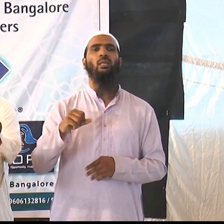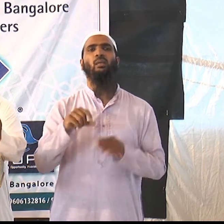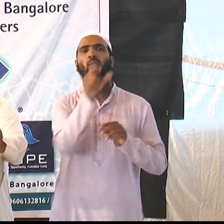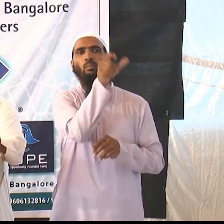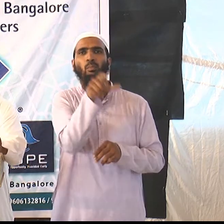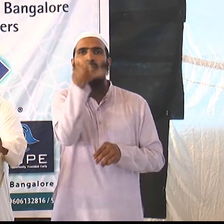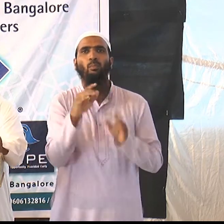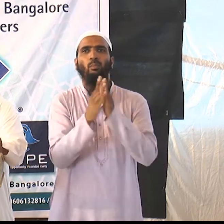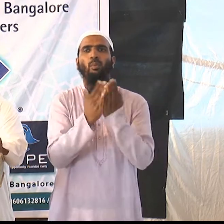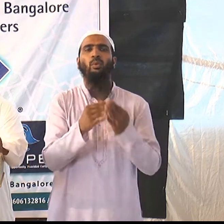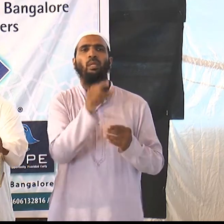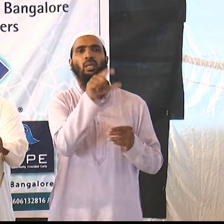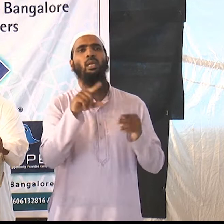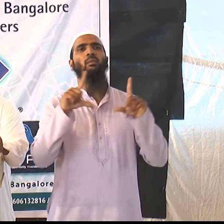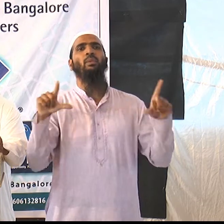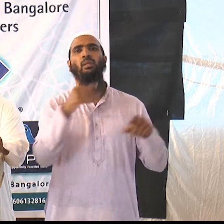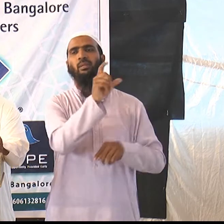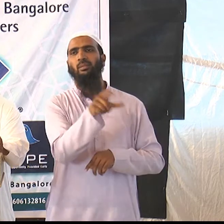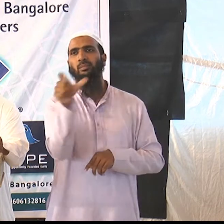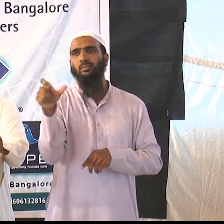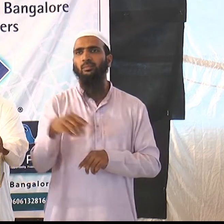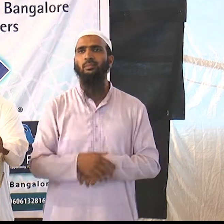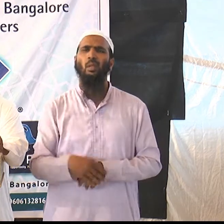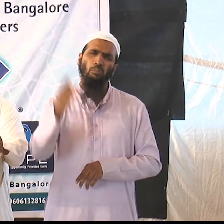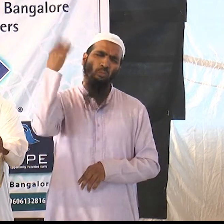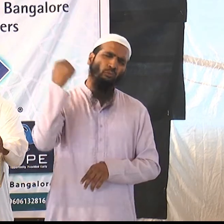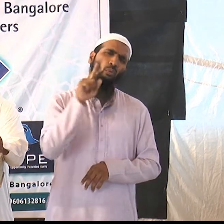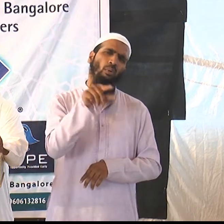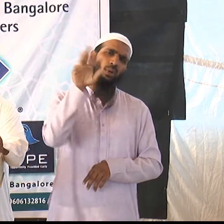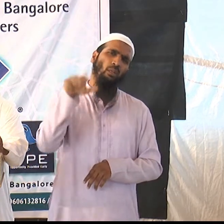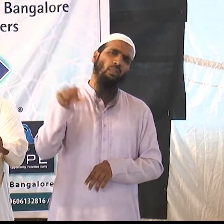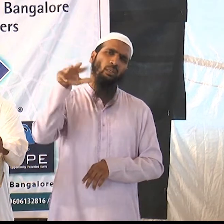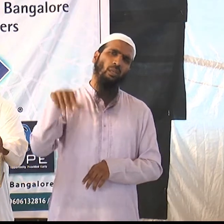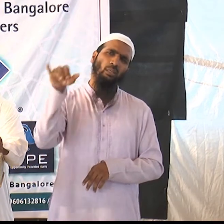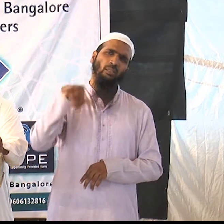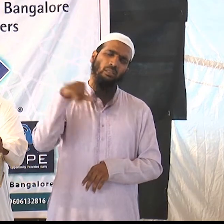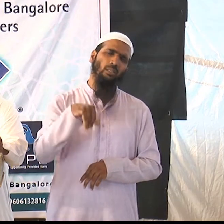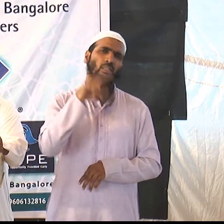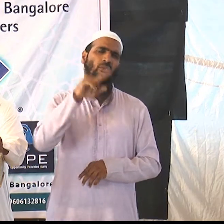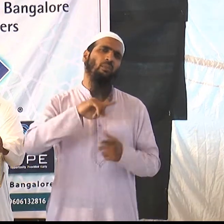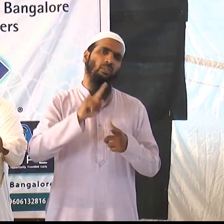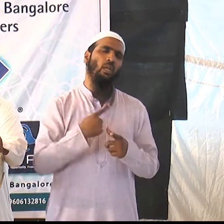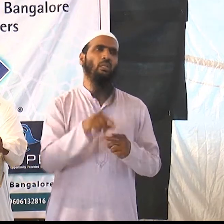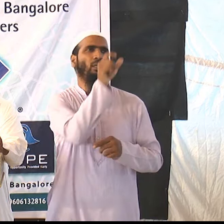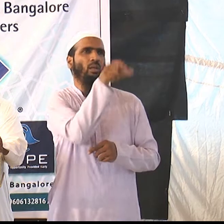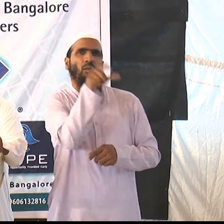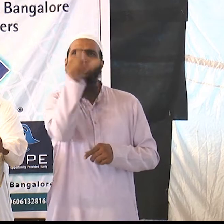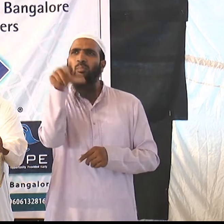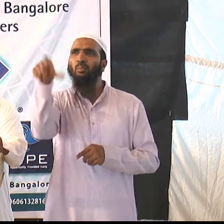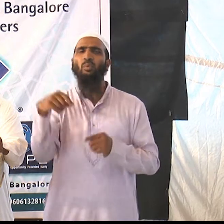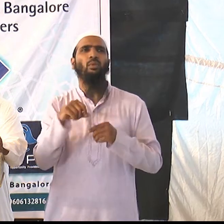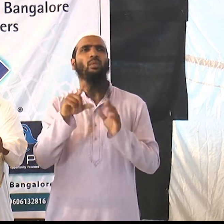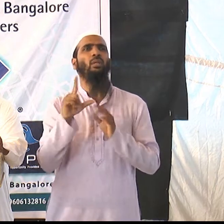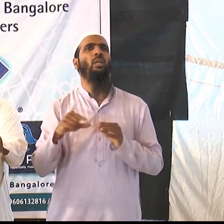year 1996. One of the most important aims and objectives of CIS Welfare